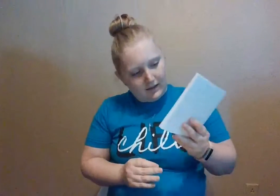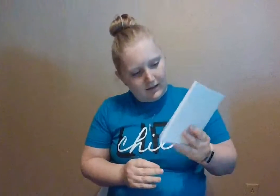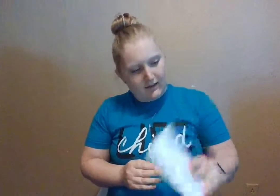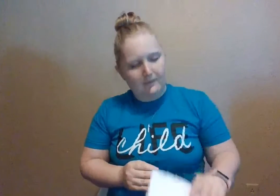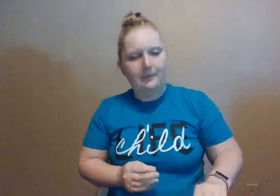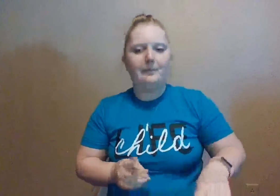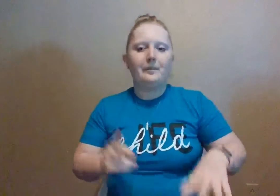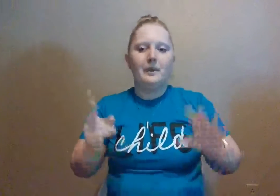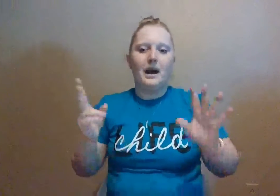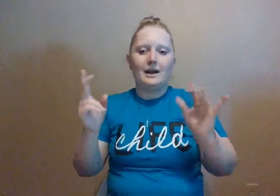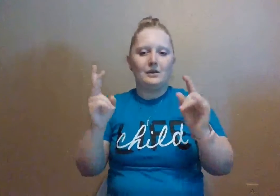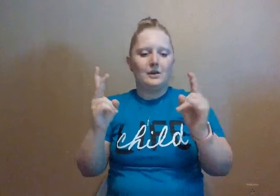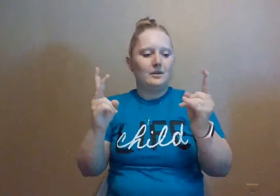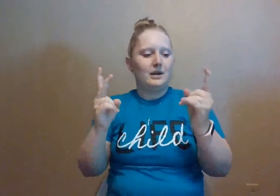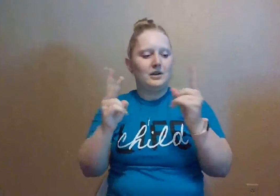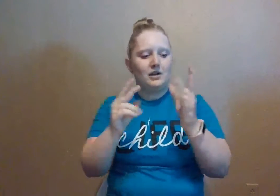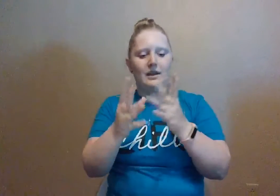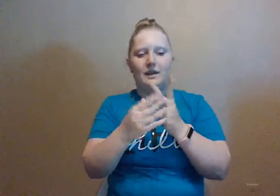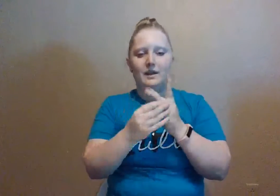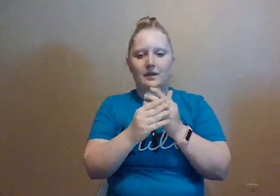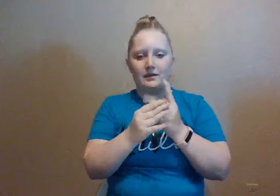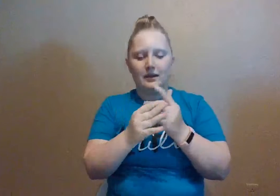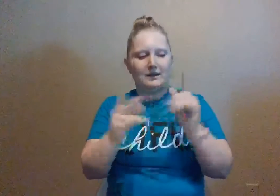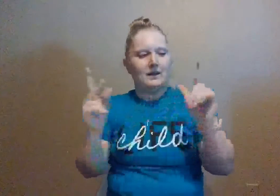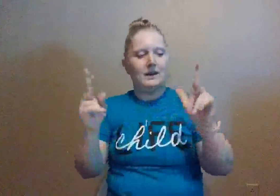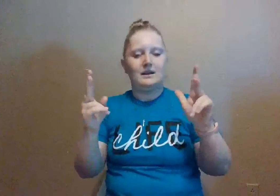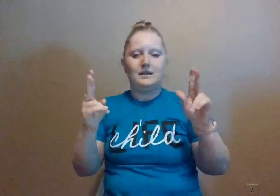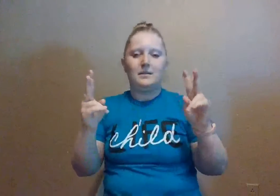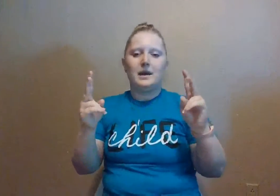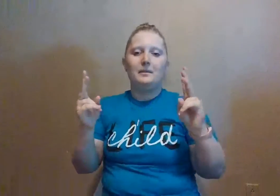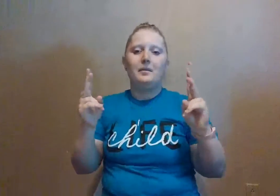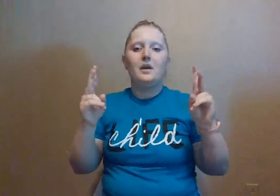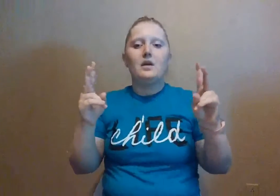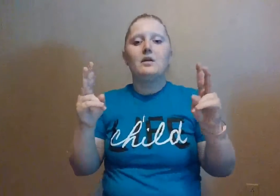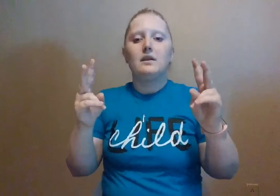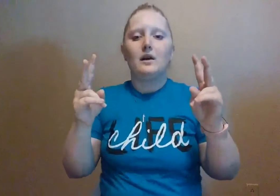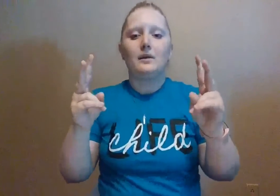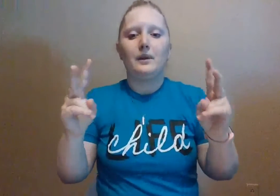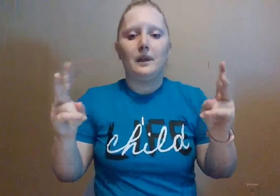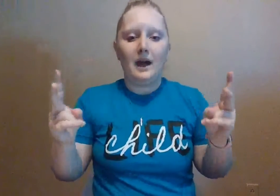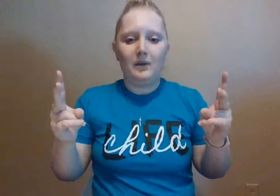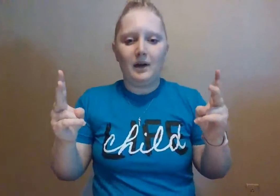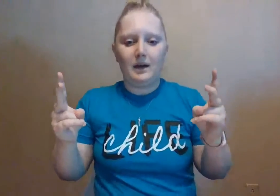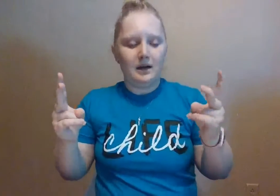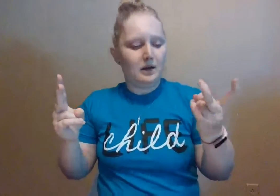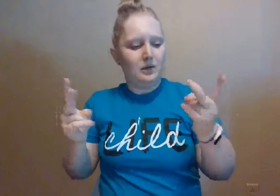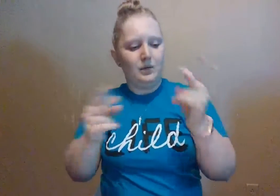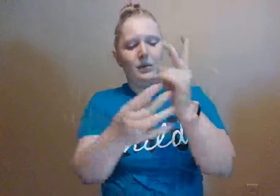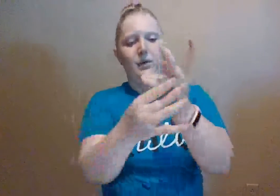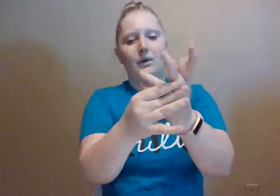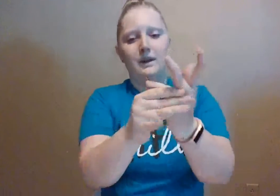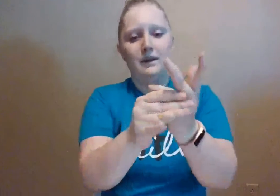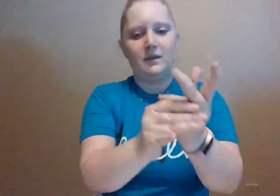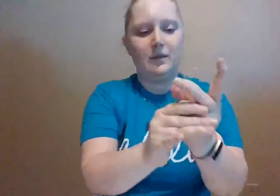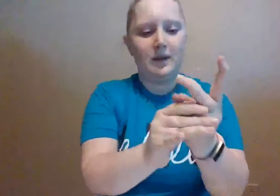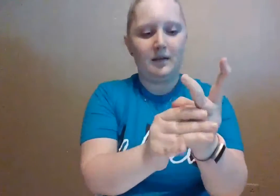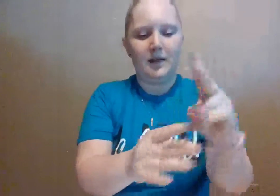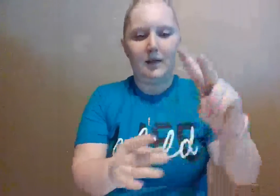yeah. I just wanted to make sure that the rest of your hand needs to be down. So for that one, you hold these two fingers down with